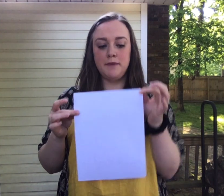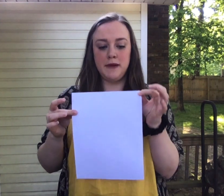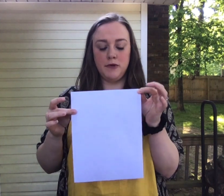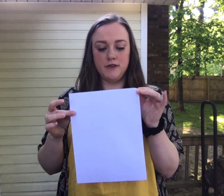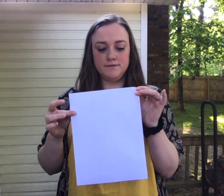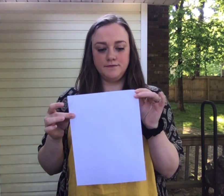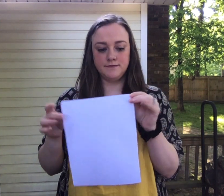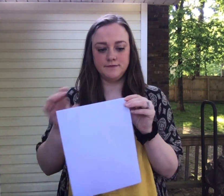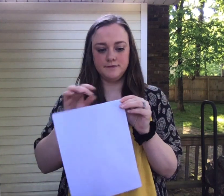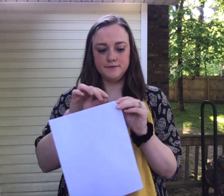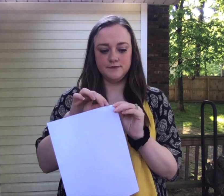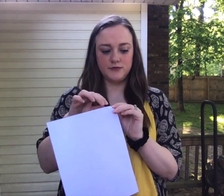paper. Okay?